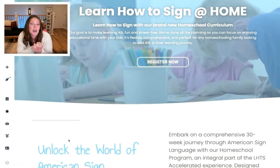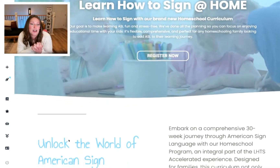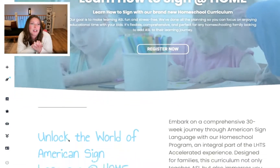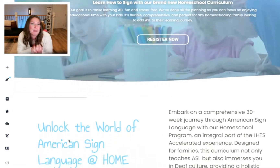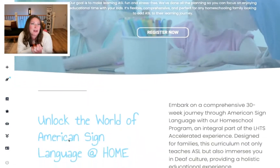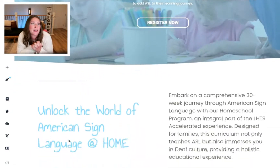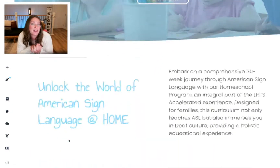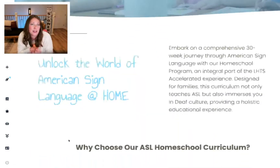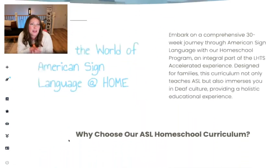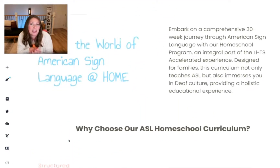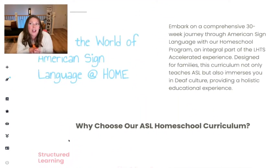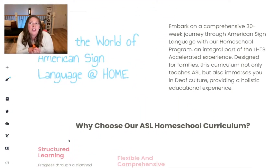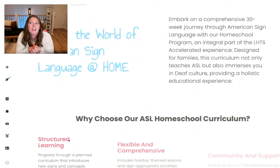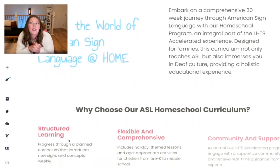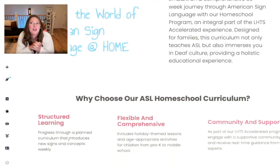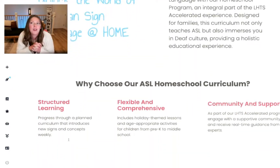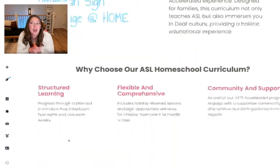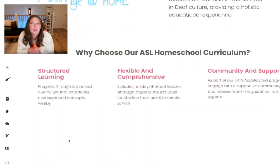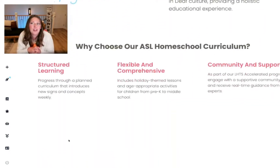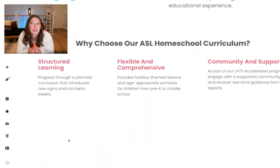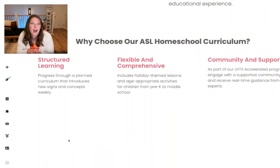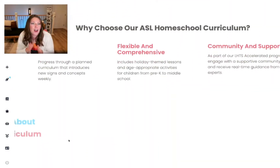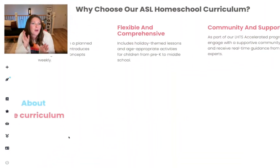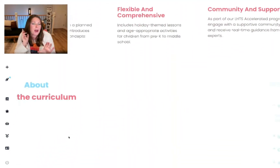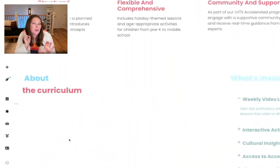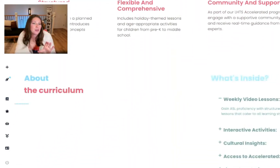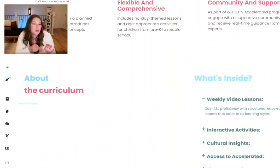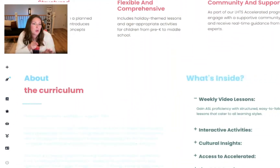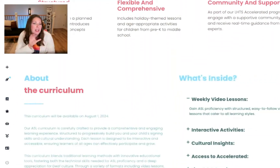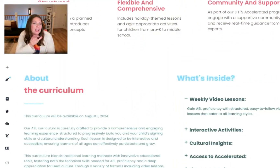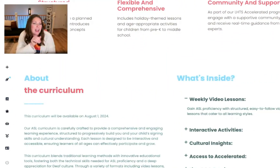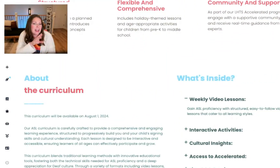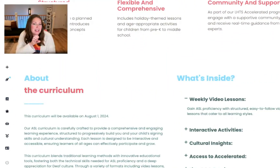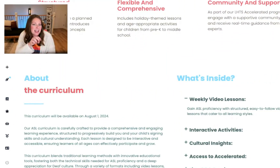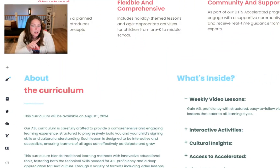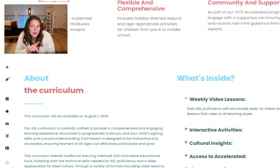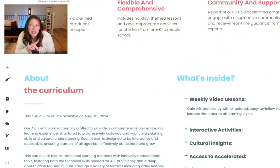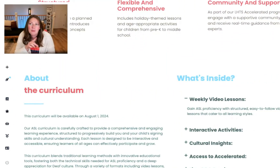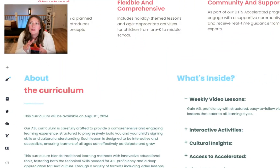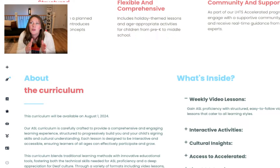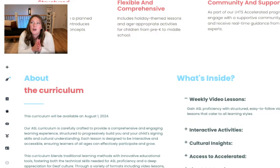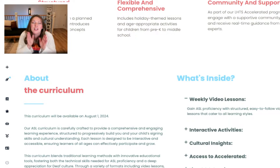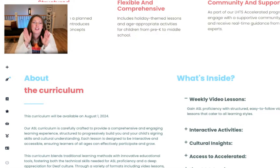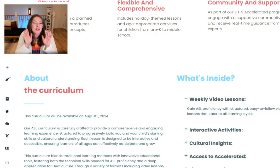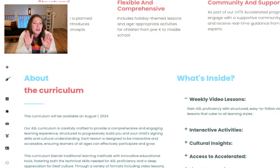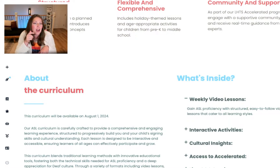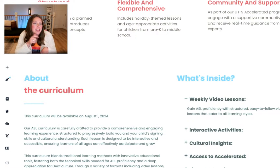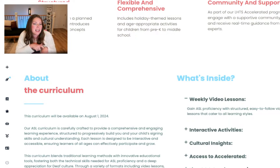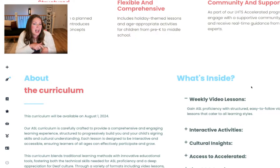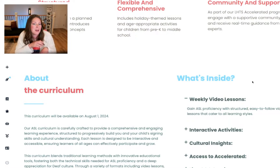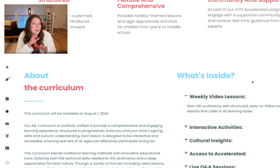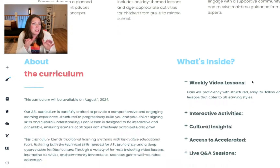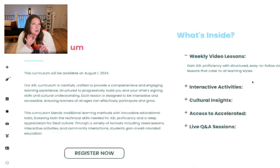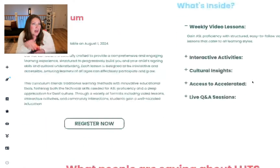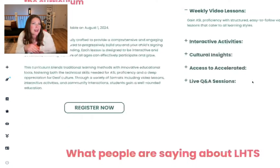Early Bird 30. So if you've ever thought about joining Accelerated before, this is a great time to do that.